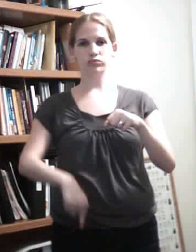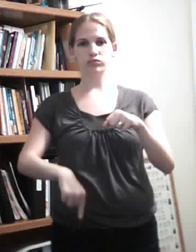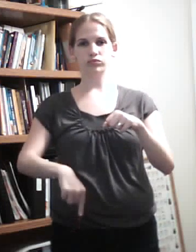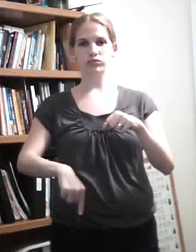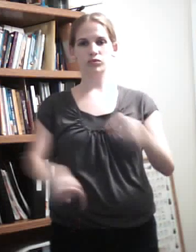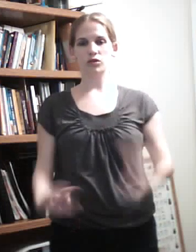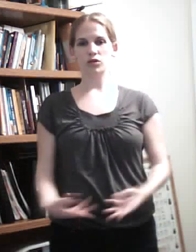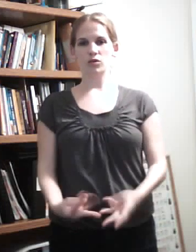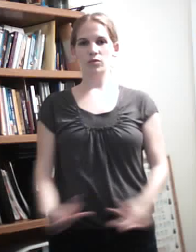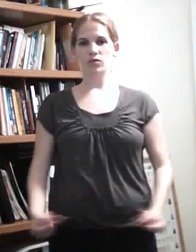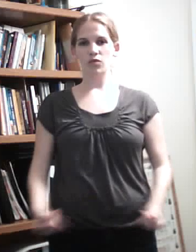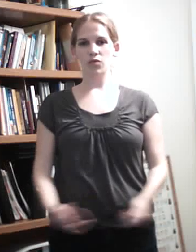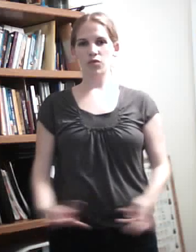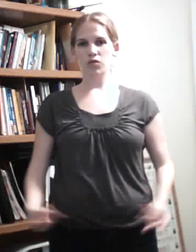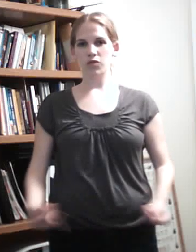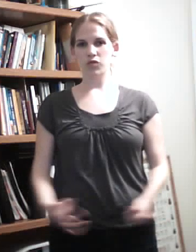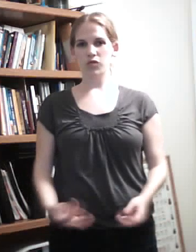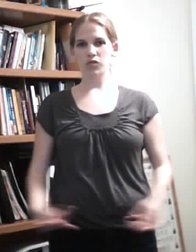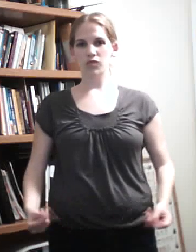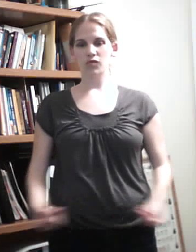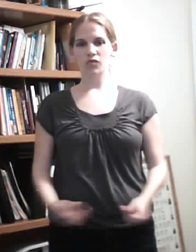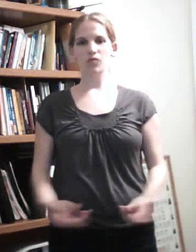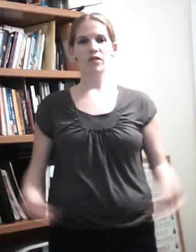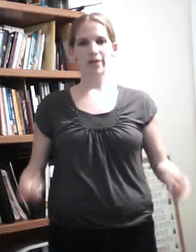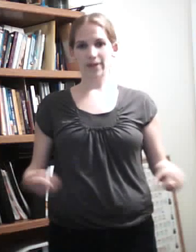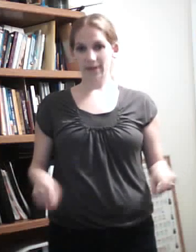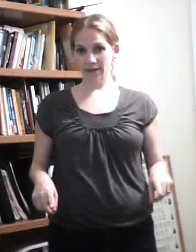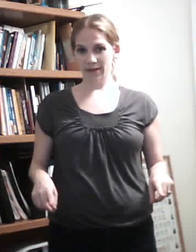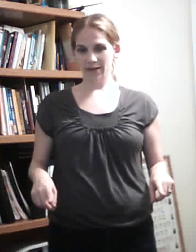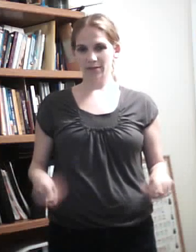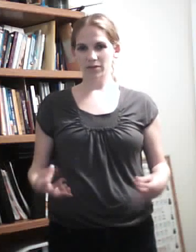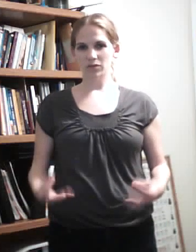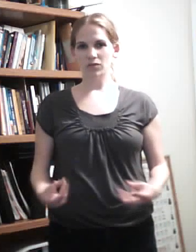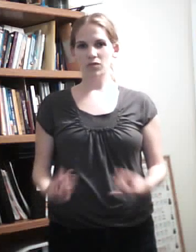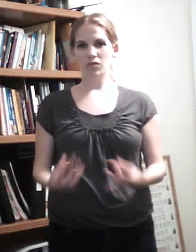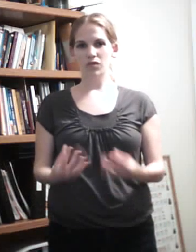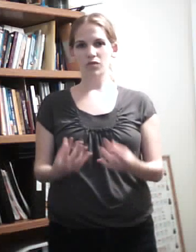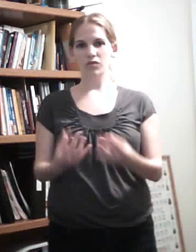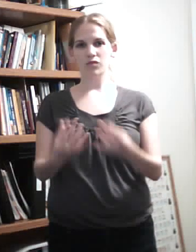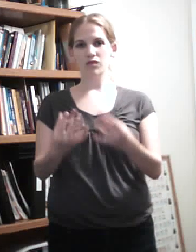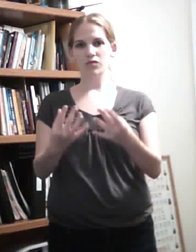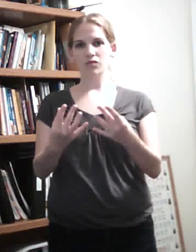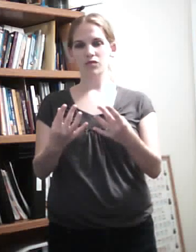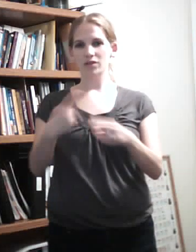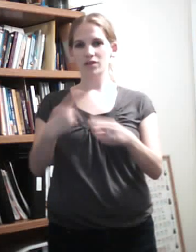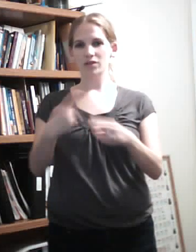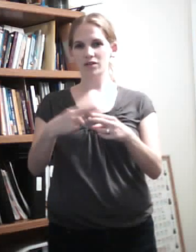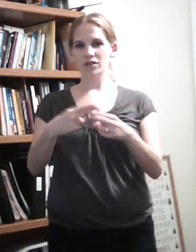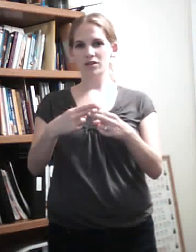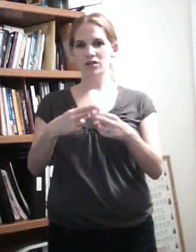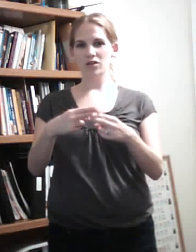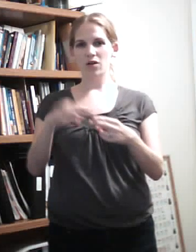the material around it, so it rises toward the surface. Sometimes magma escapes through openings in the Earth's surface called